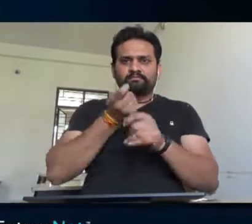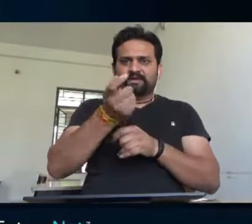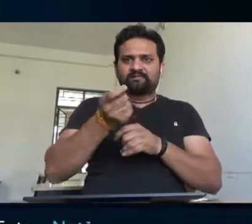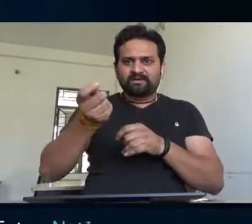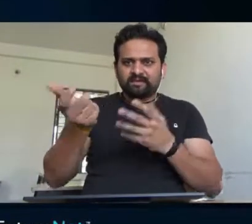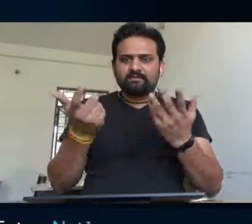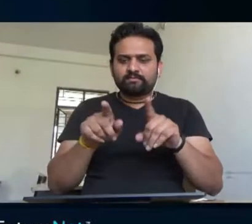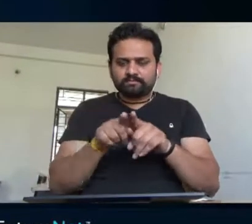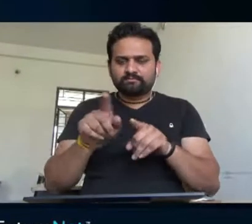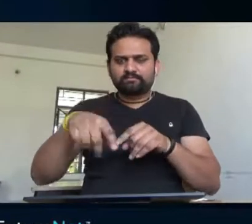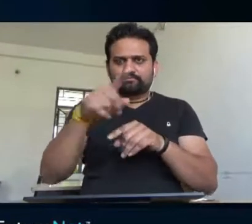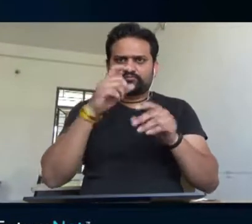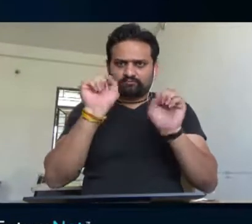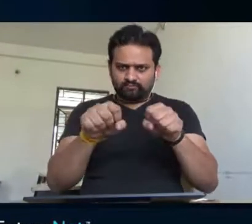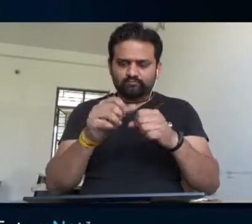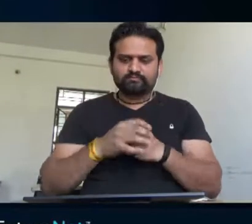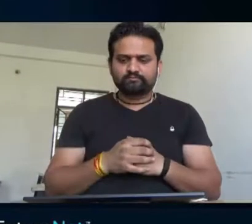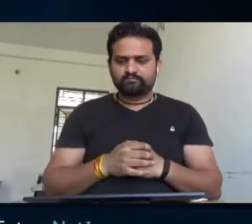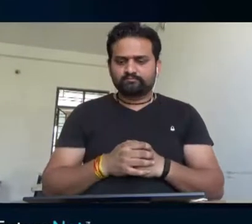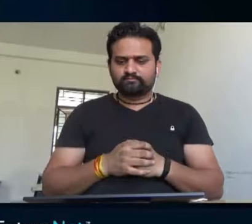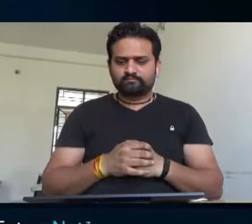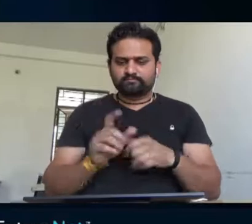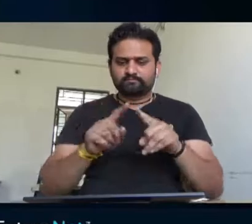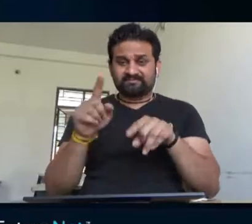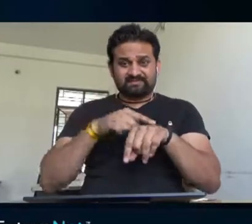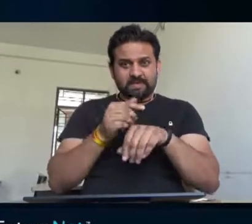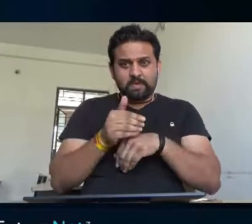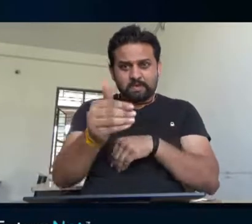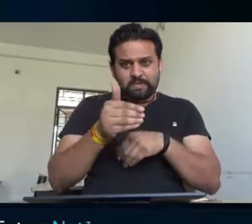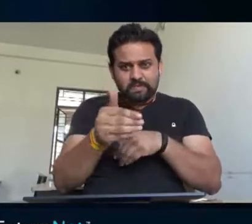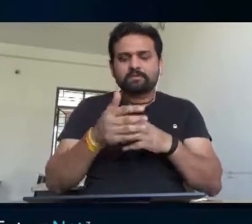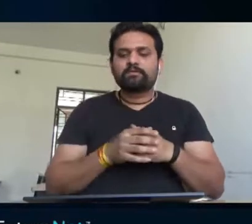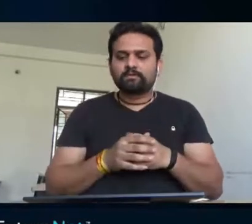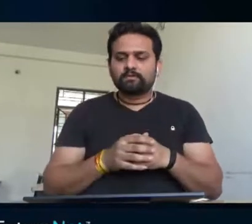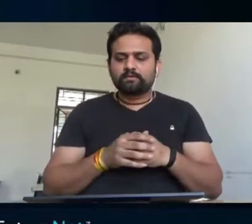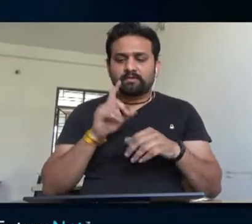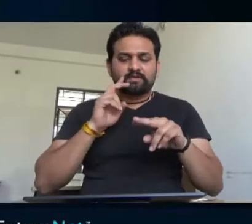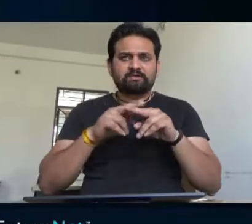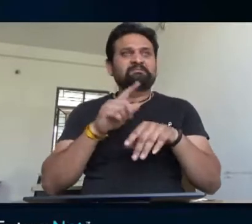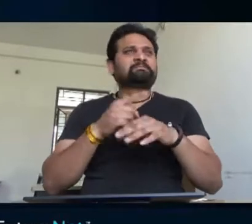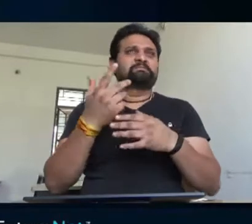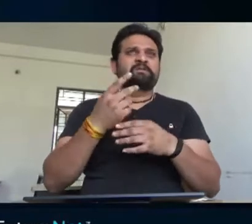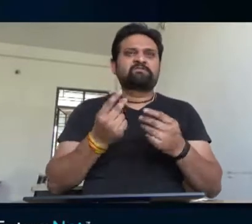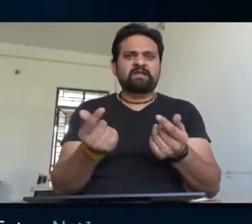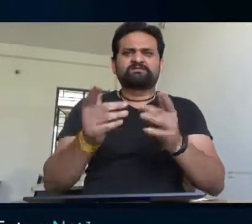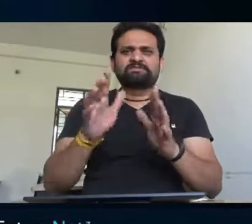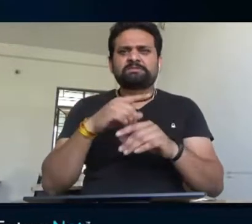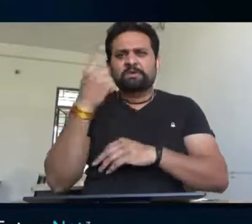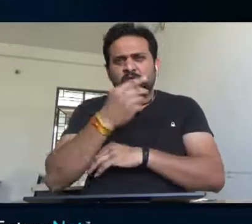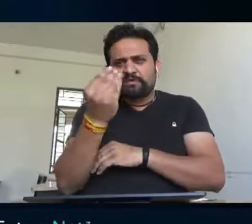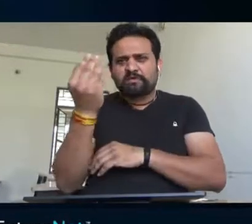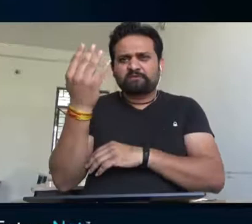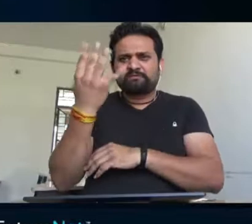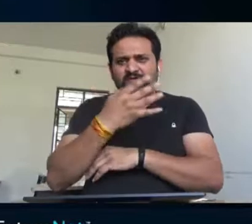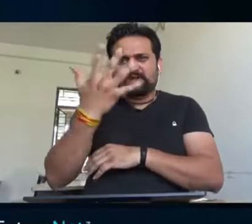this, we have no slide for that, but very soon, in a few days, not soon, in a few days, you